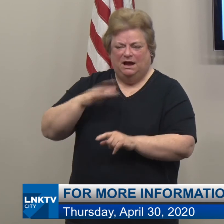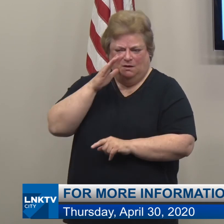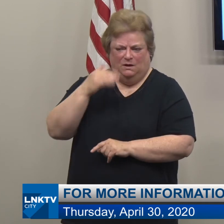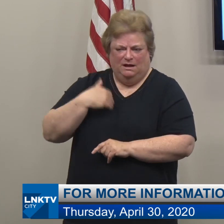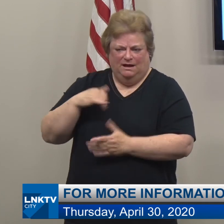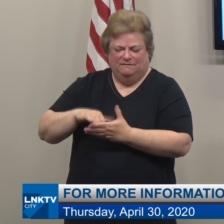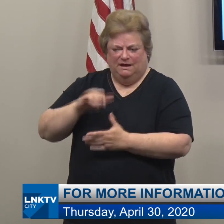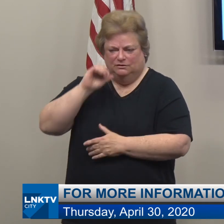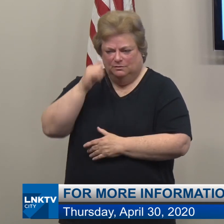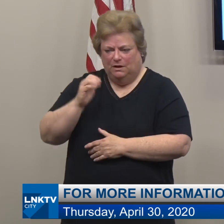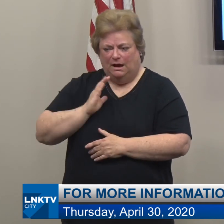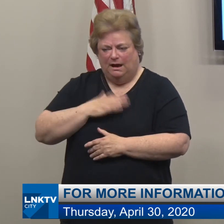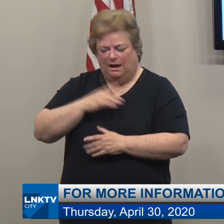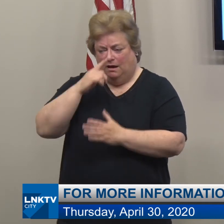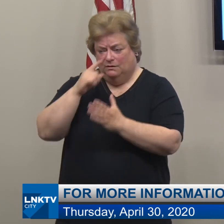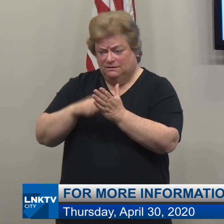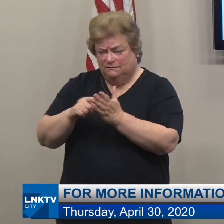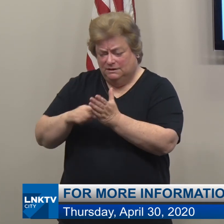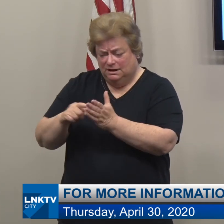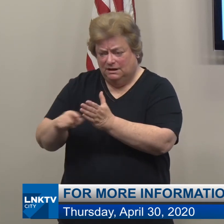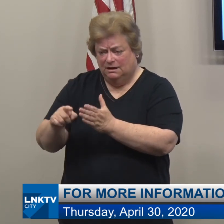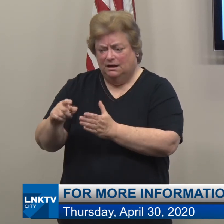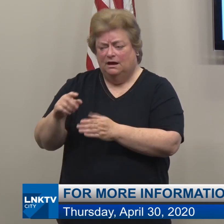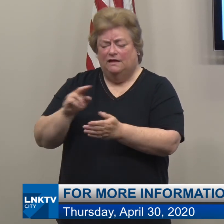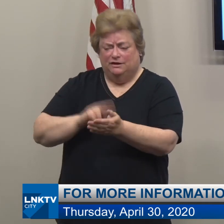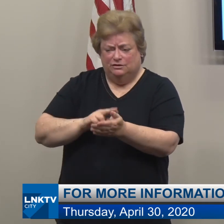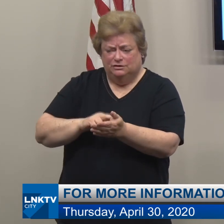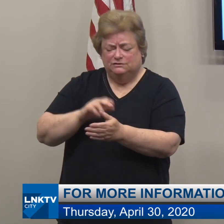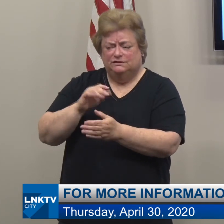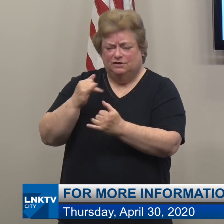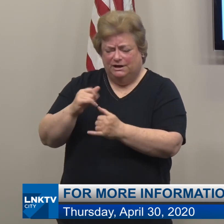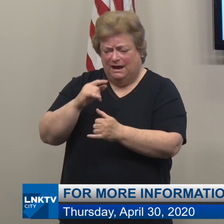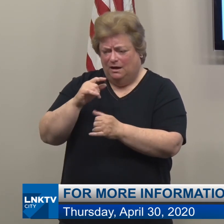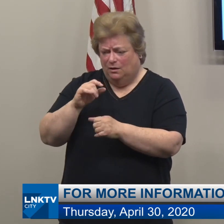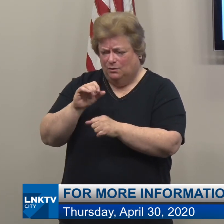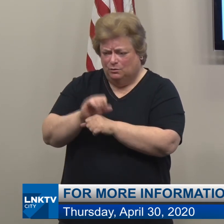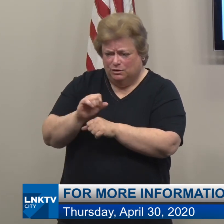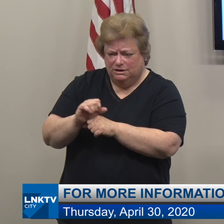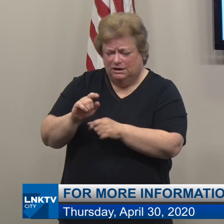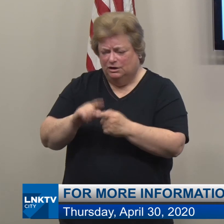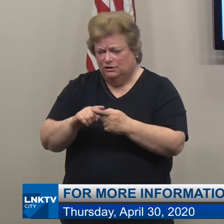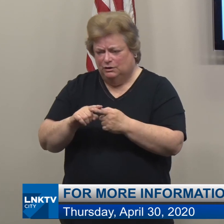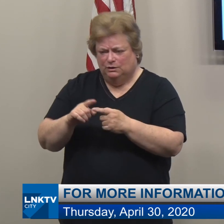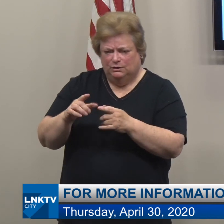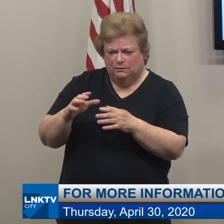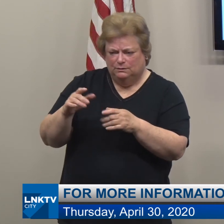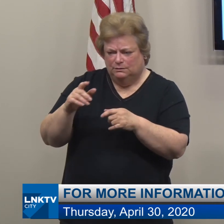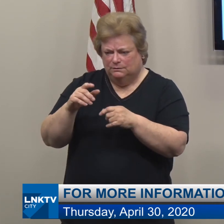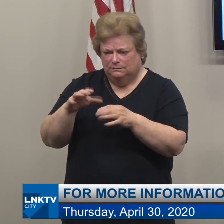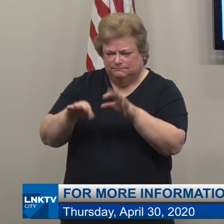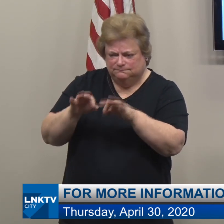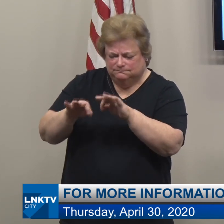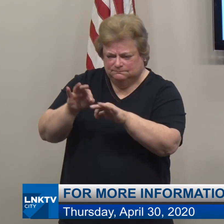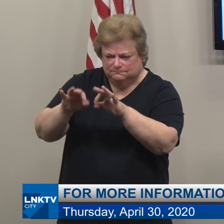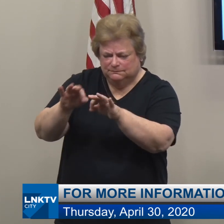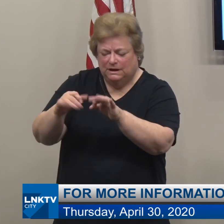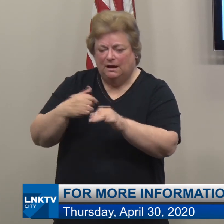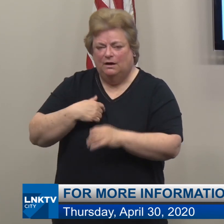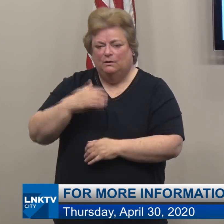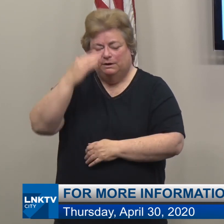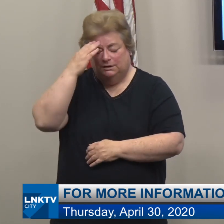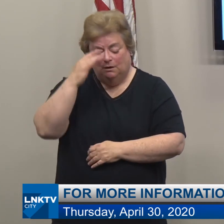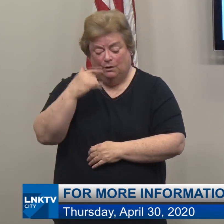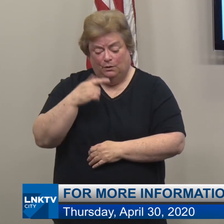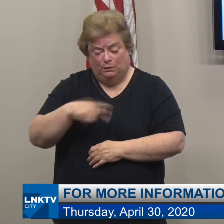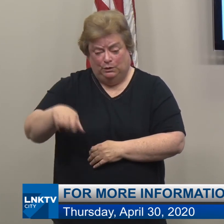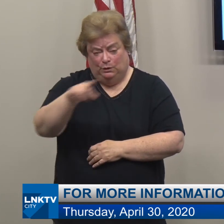our investigators, our contact tracers, our nurses are working very diligently to tie everything together. We know you're anxious to